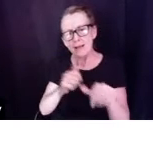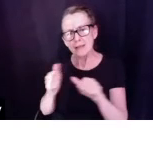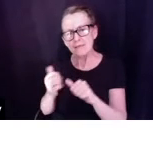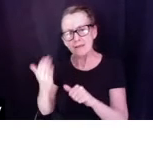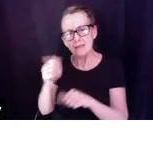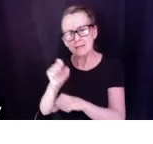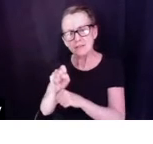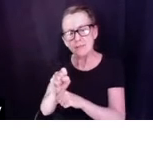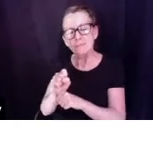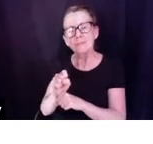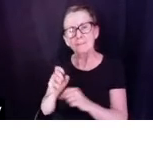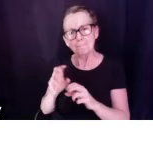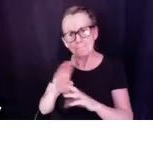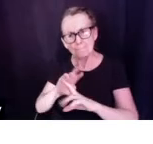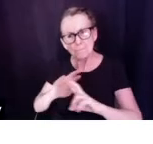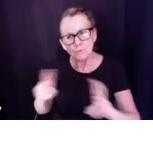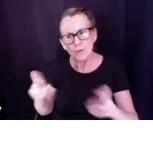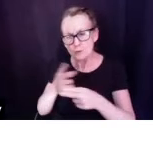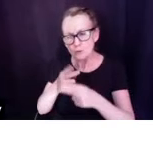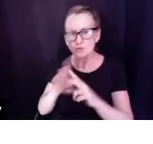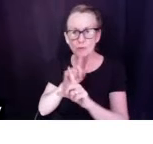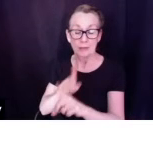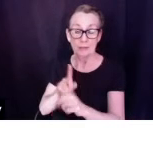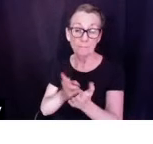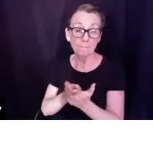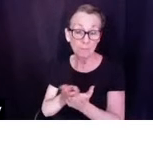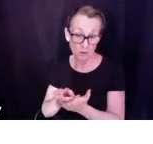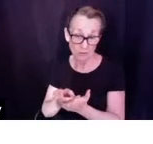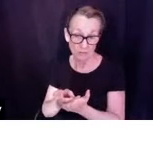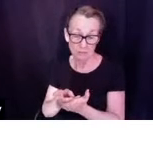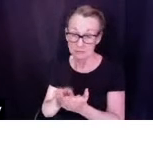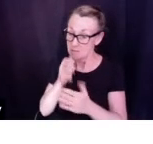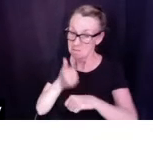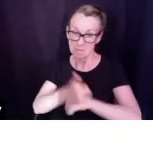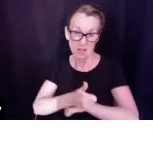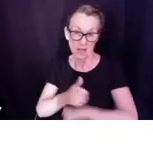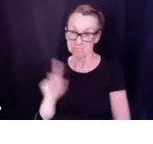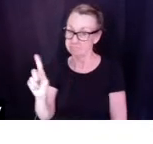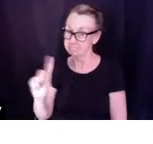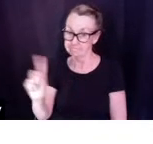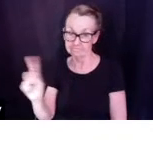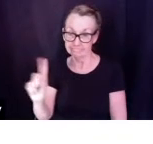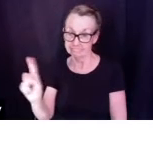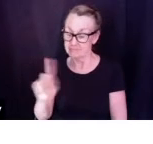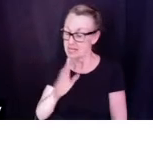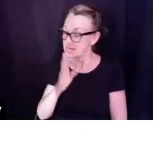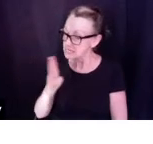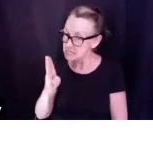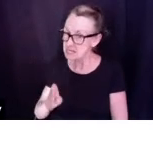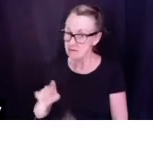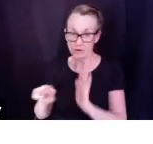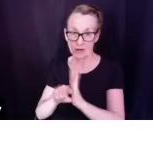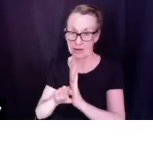Have formulated a short answer. Be honest, but no blaming. Never anything negative about